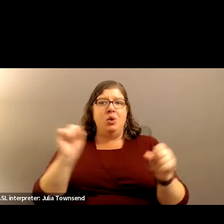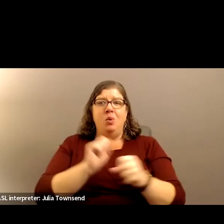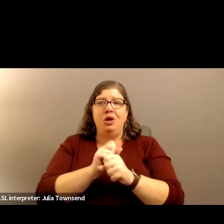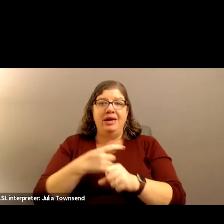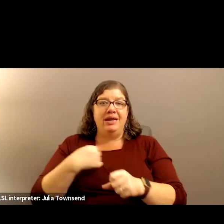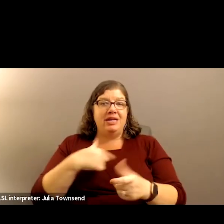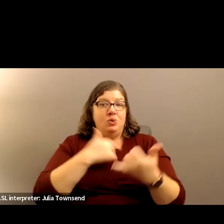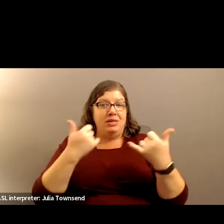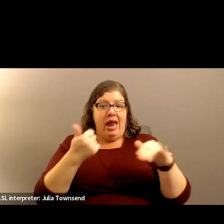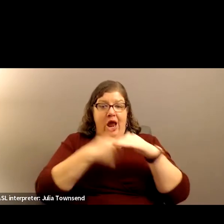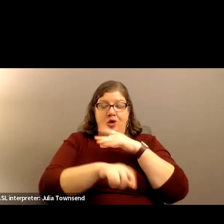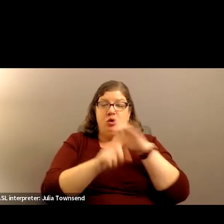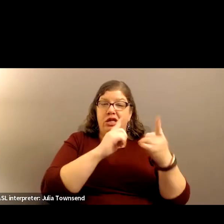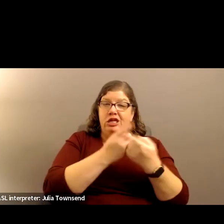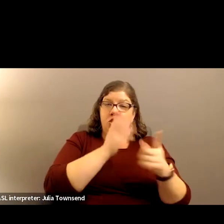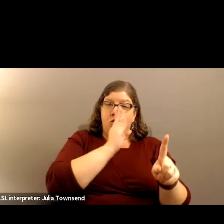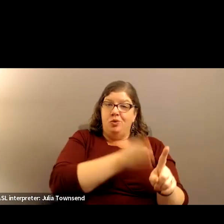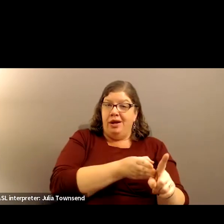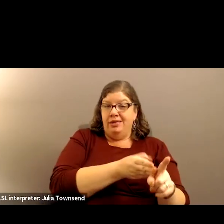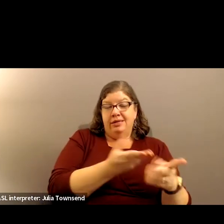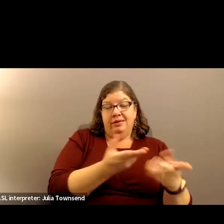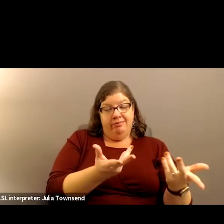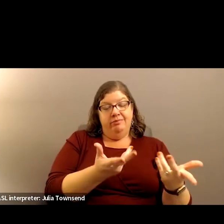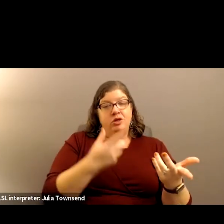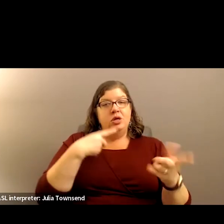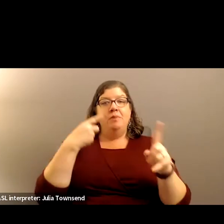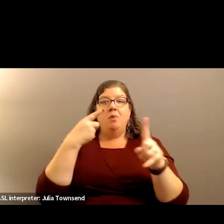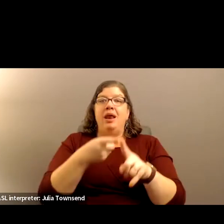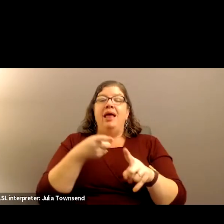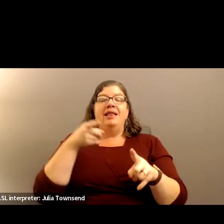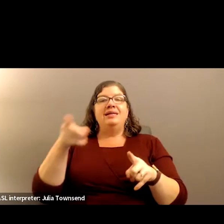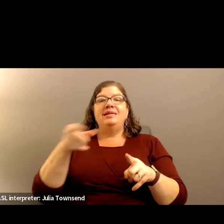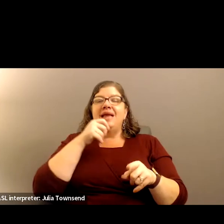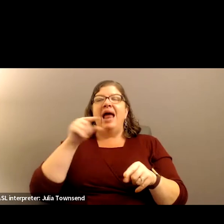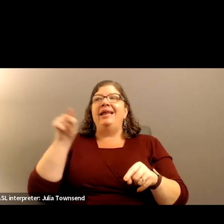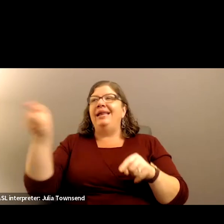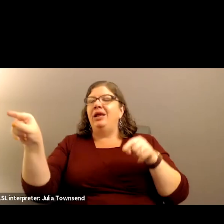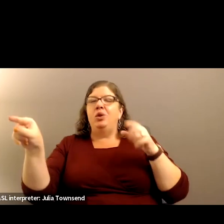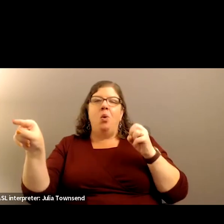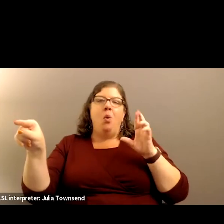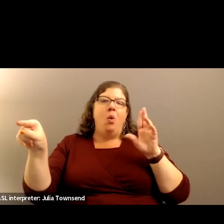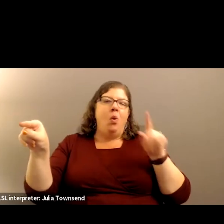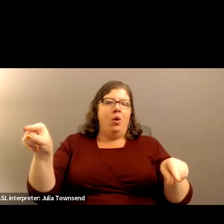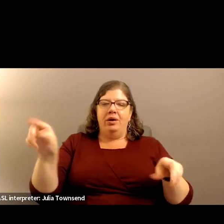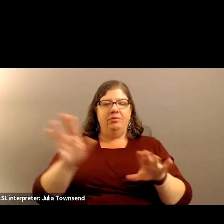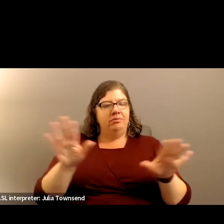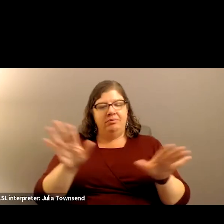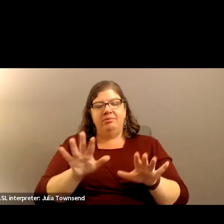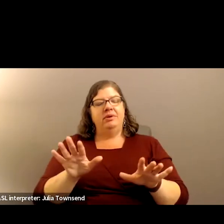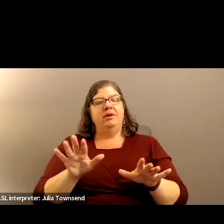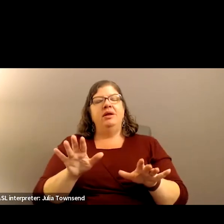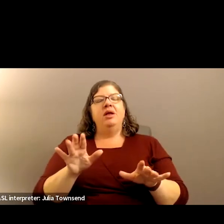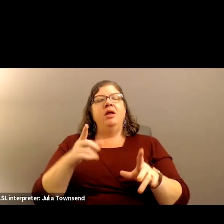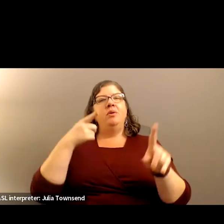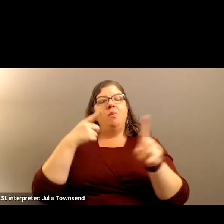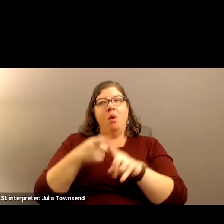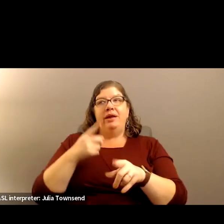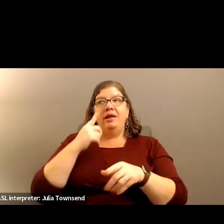employees. So I just want to point out it's not an either or when it comes to other agencies or in recruiting folks